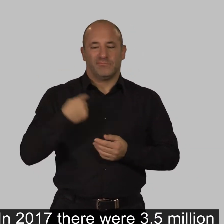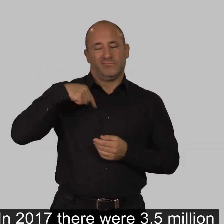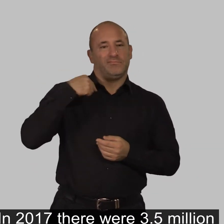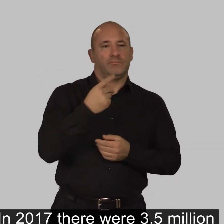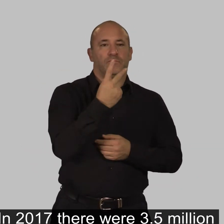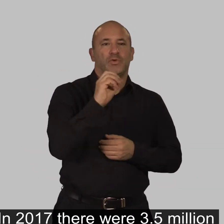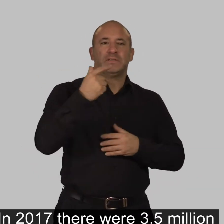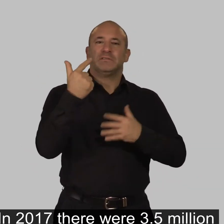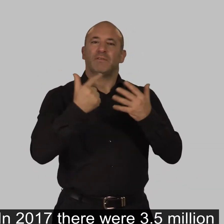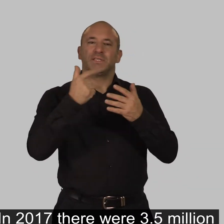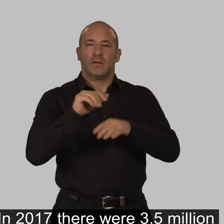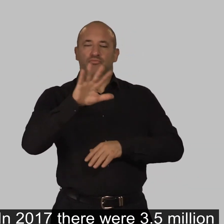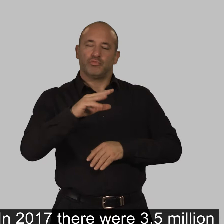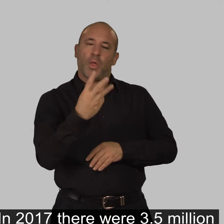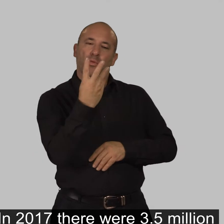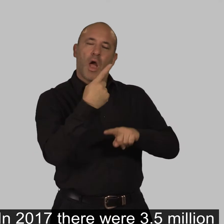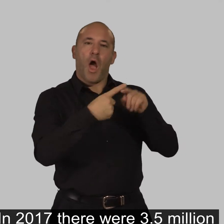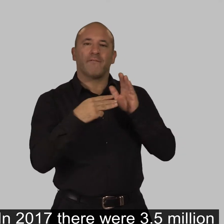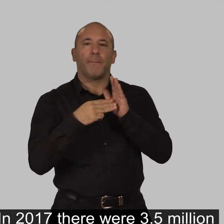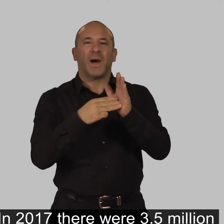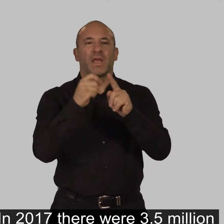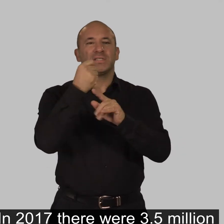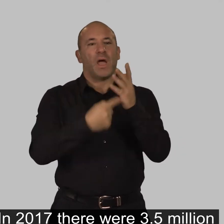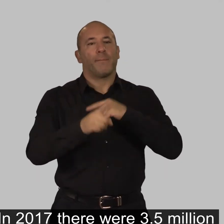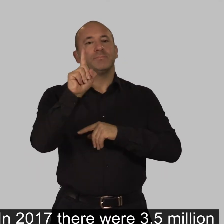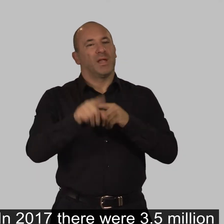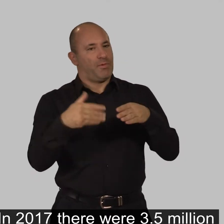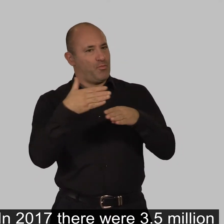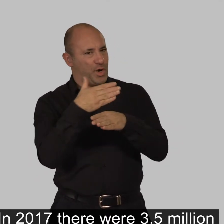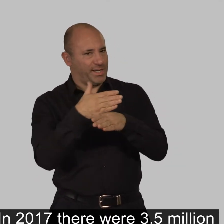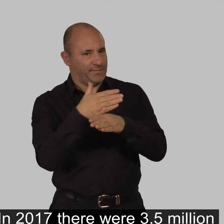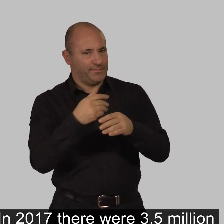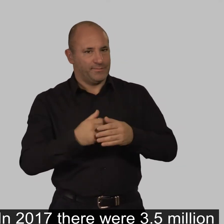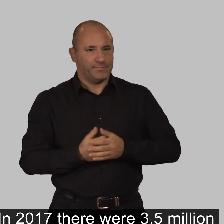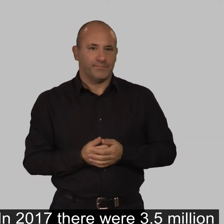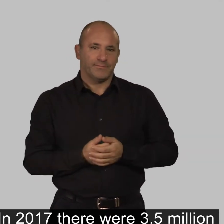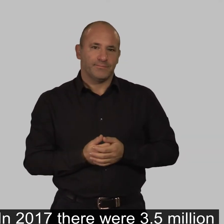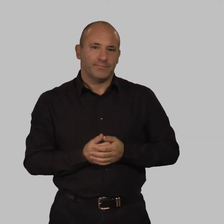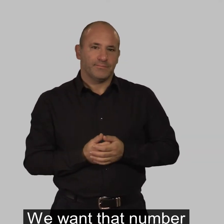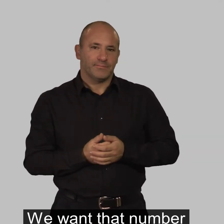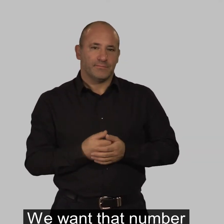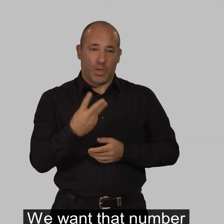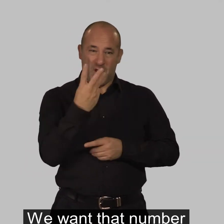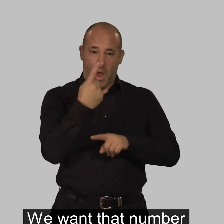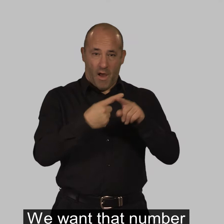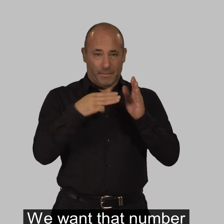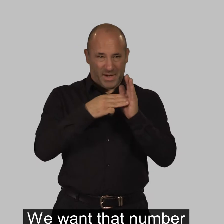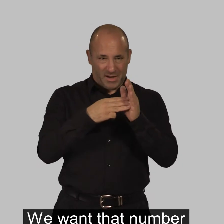In 2017, there were 3.5 million disabled people in work. We want that number to